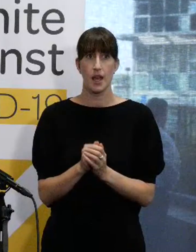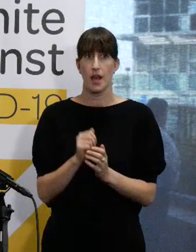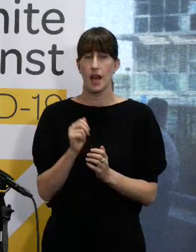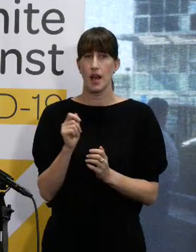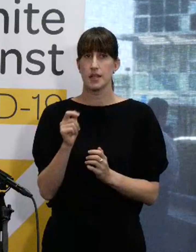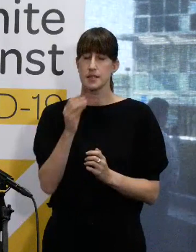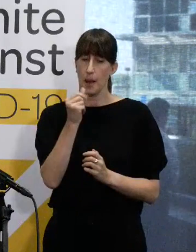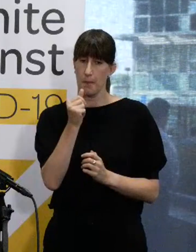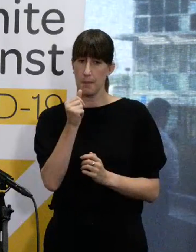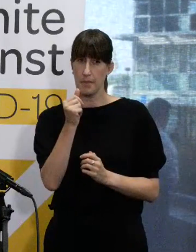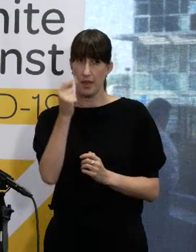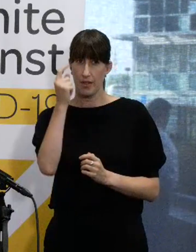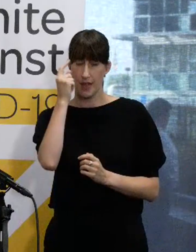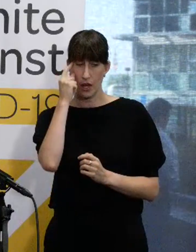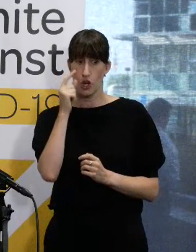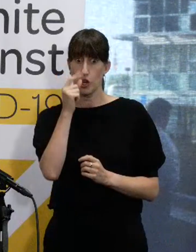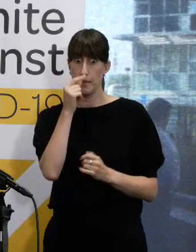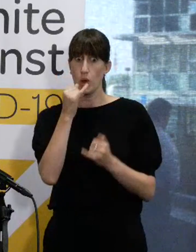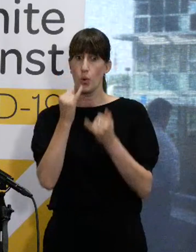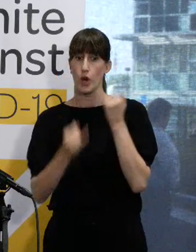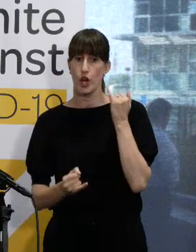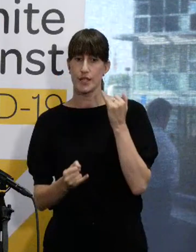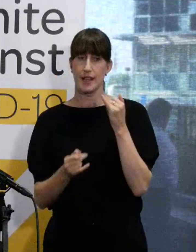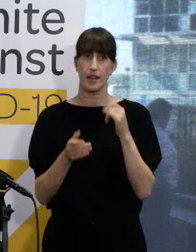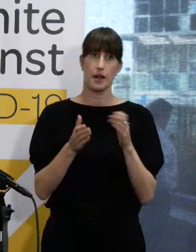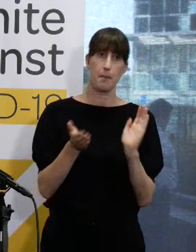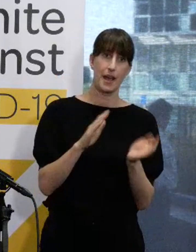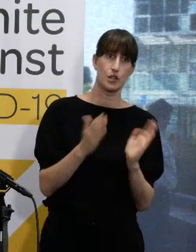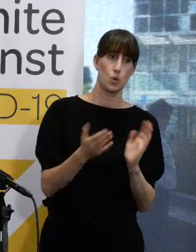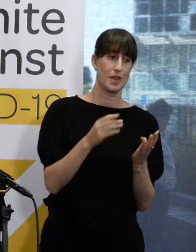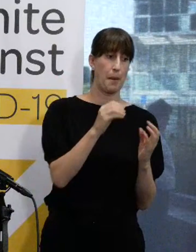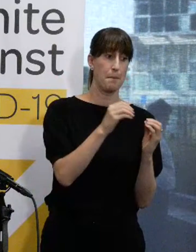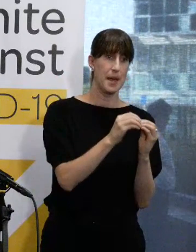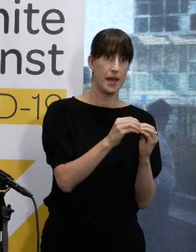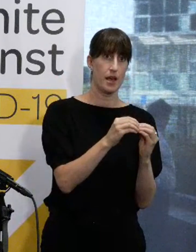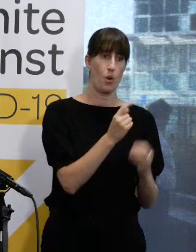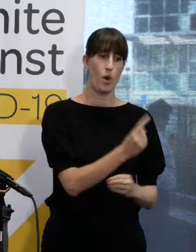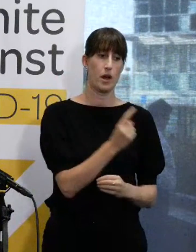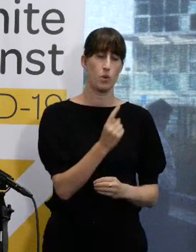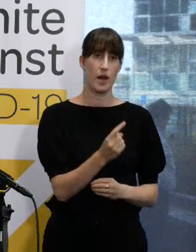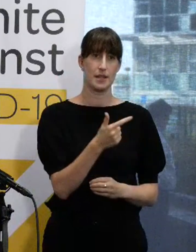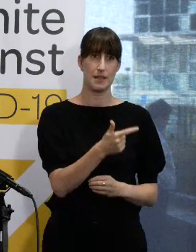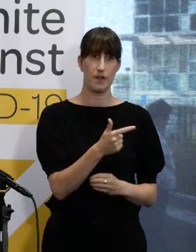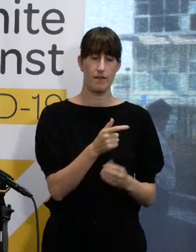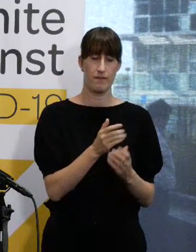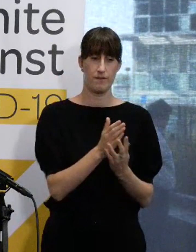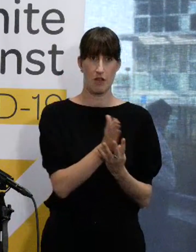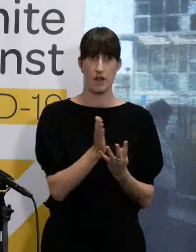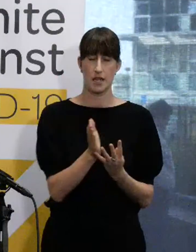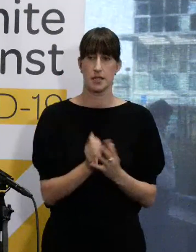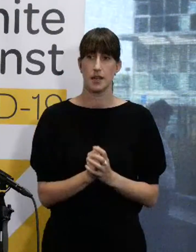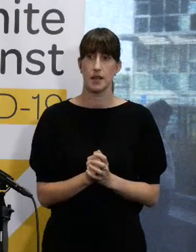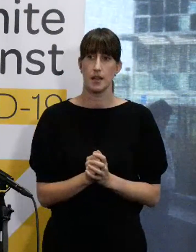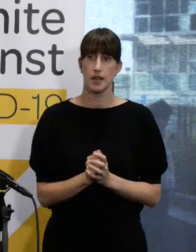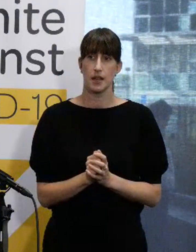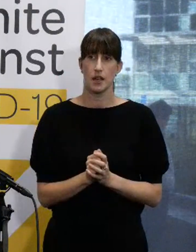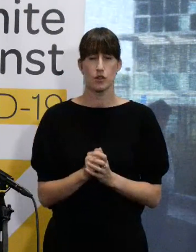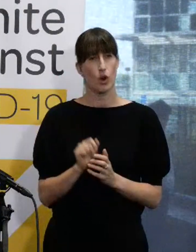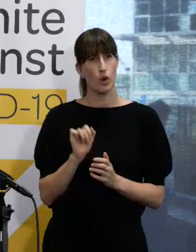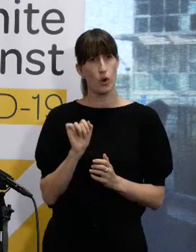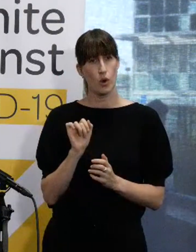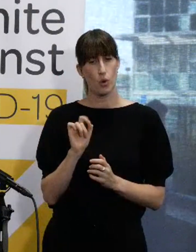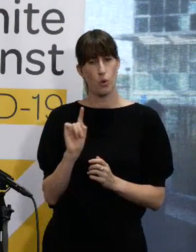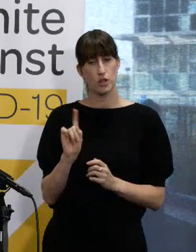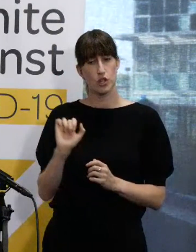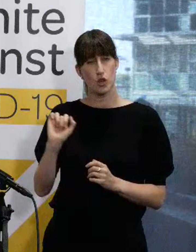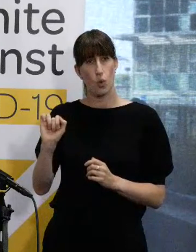B117 variant. What are has that factored into your advice, and what is the most recent evidence you've seen around that variant in